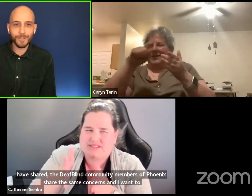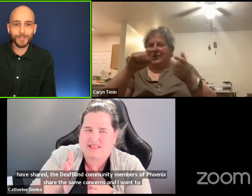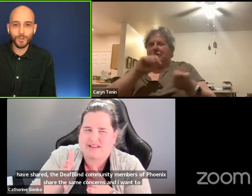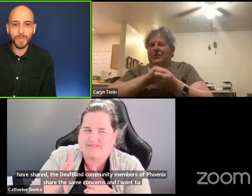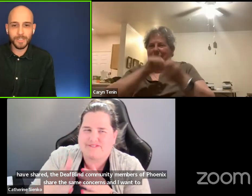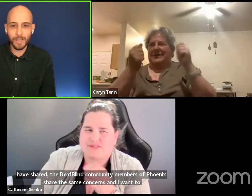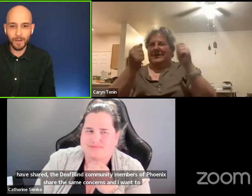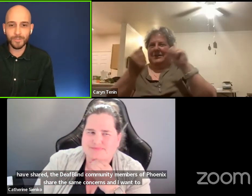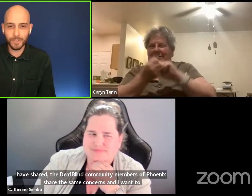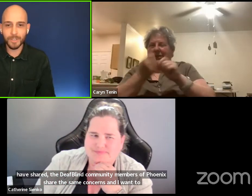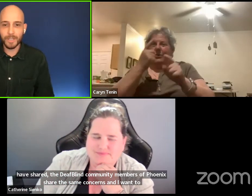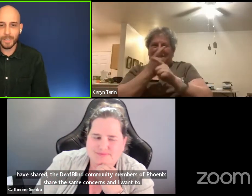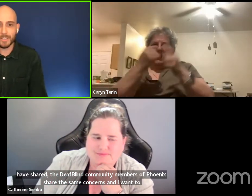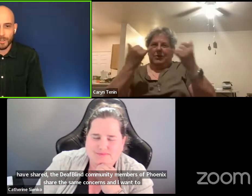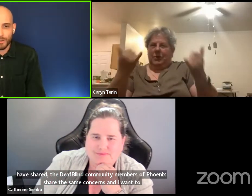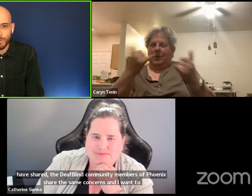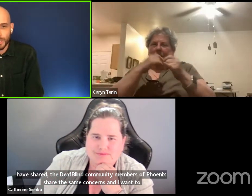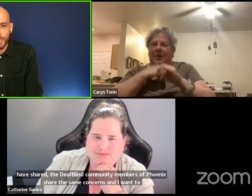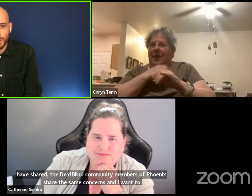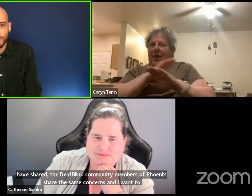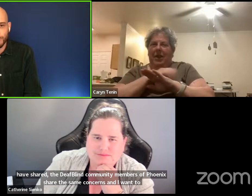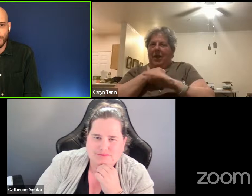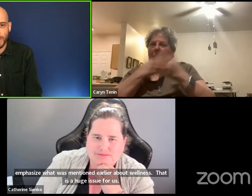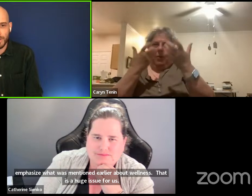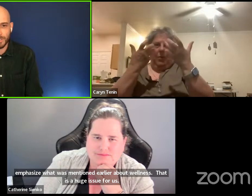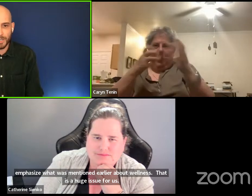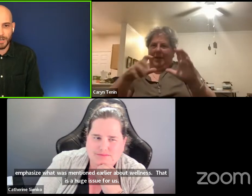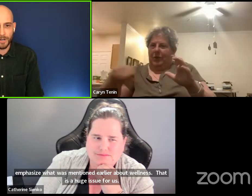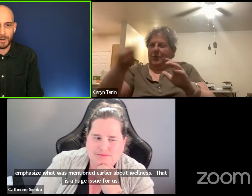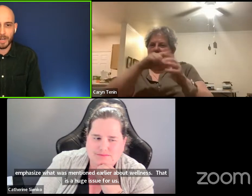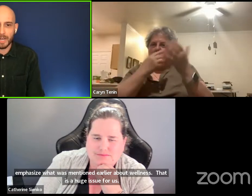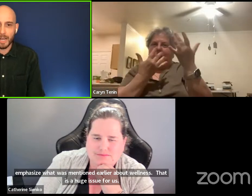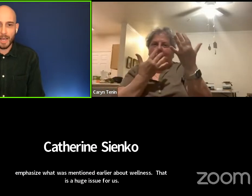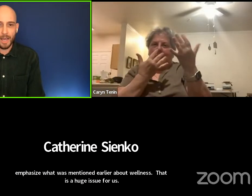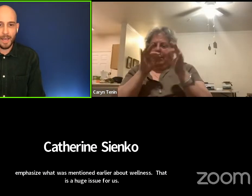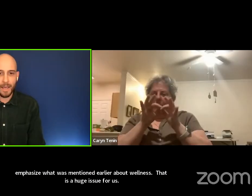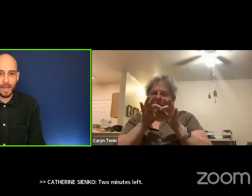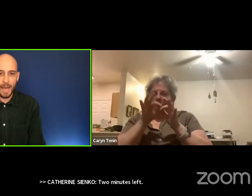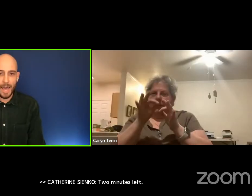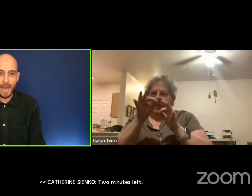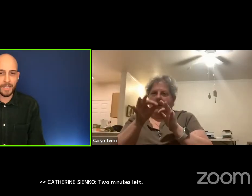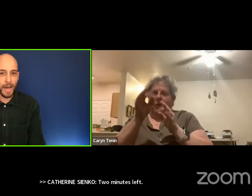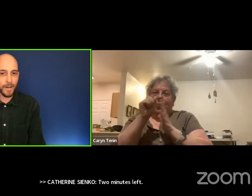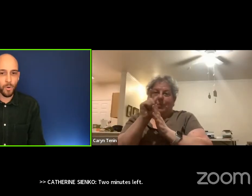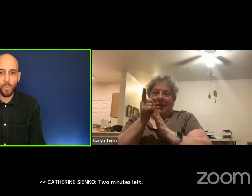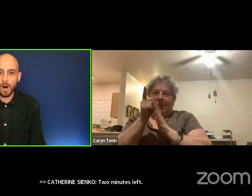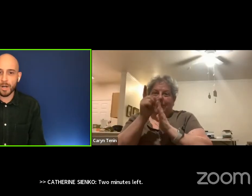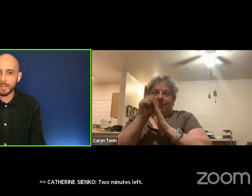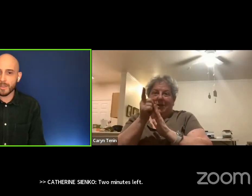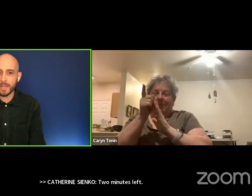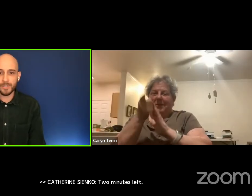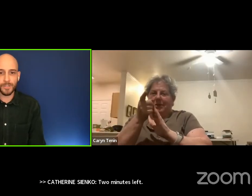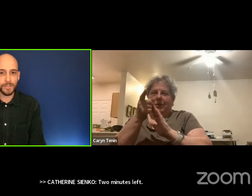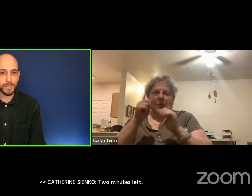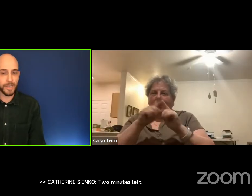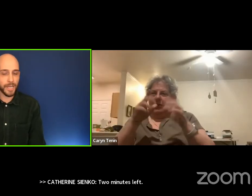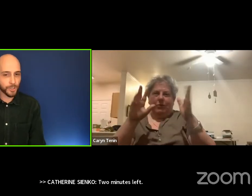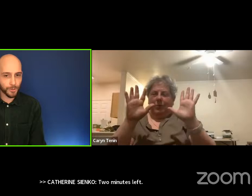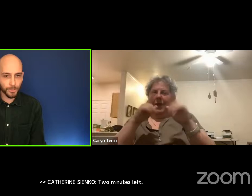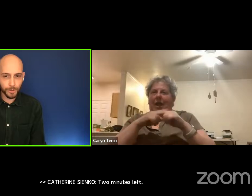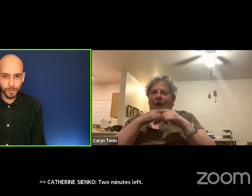us. 2 minutes left. That is a huge issue for us here. And I don't want